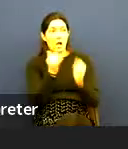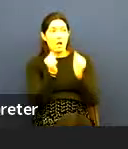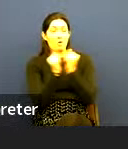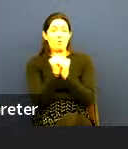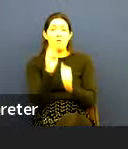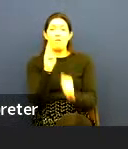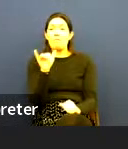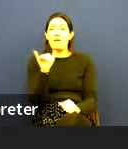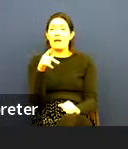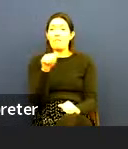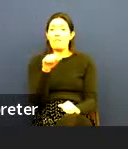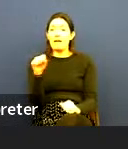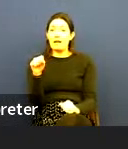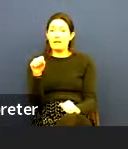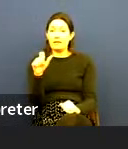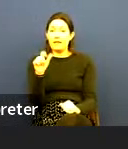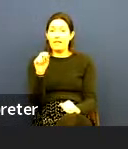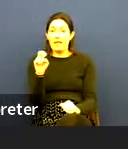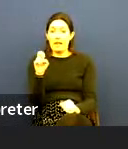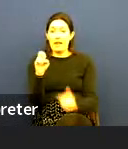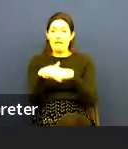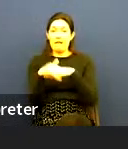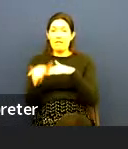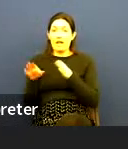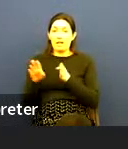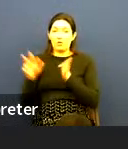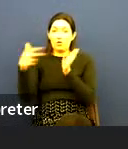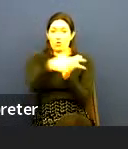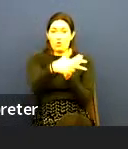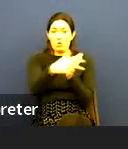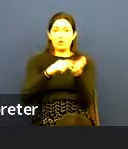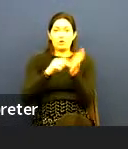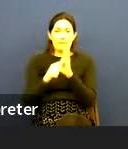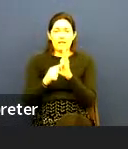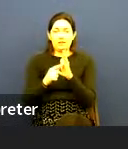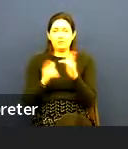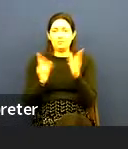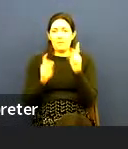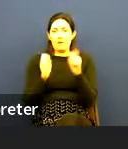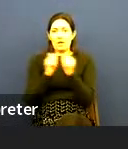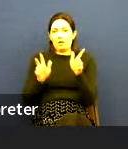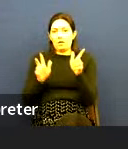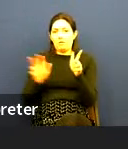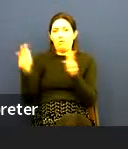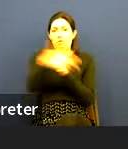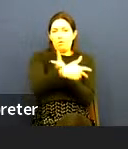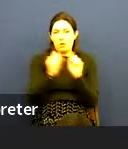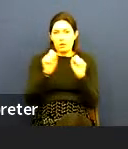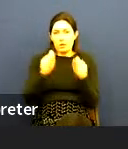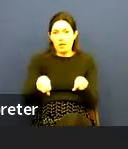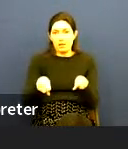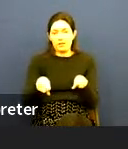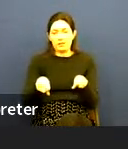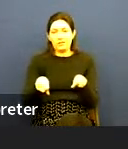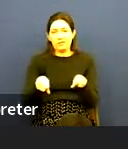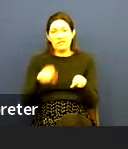bypass lane on this turn, so there is some flexibility. I know there's been some really tight ones with just a single lane and you're rubbing the